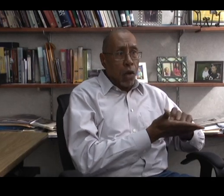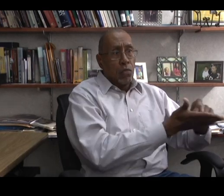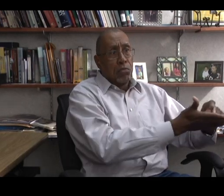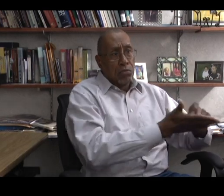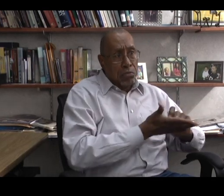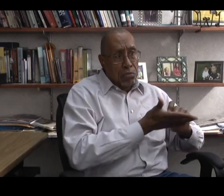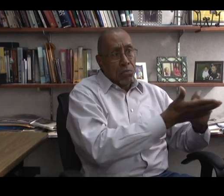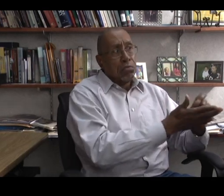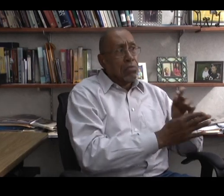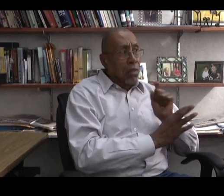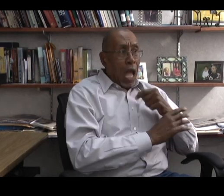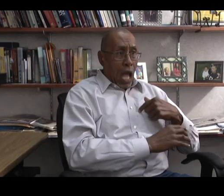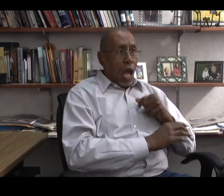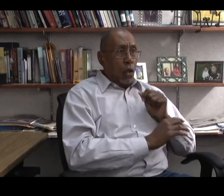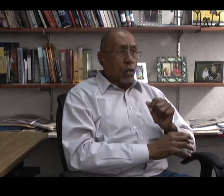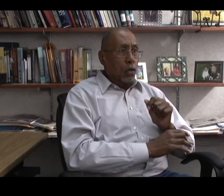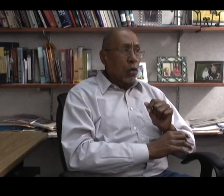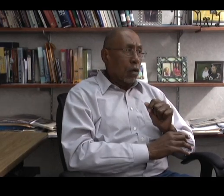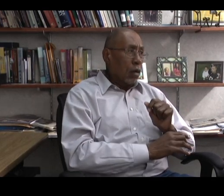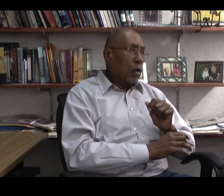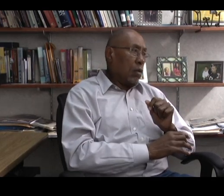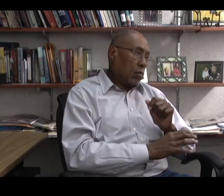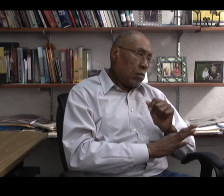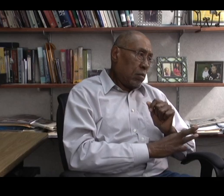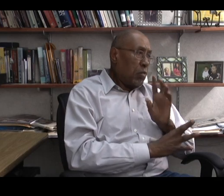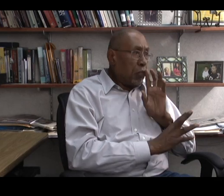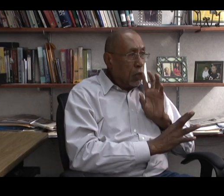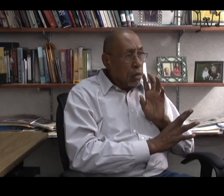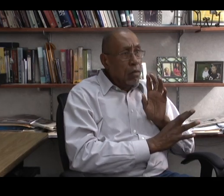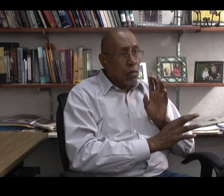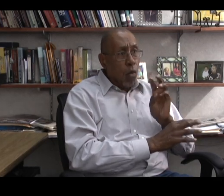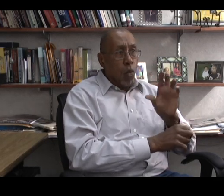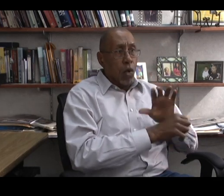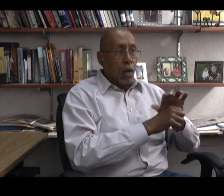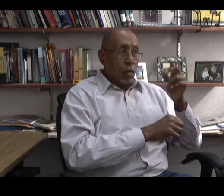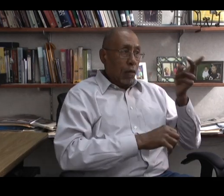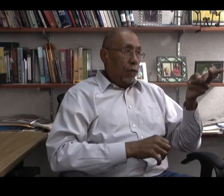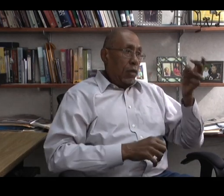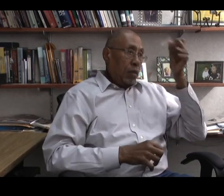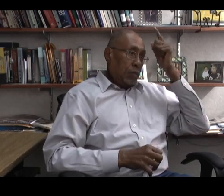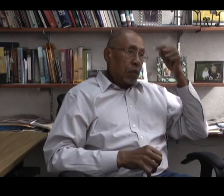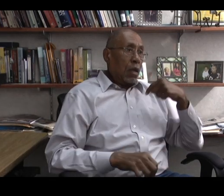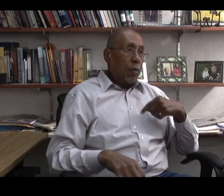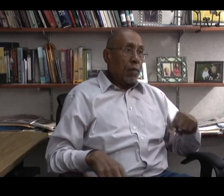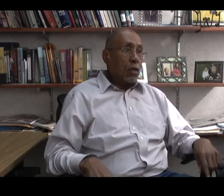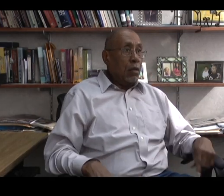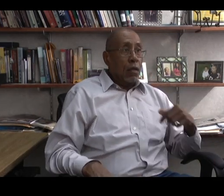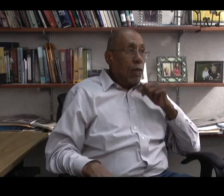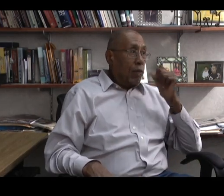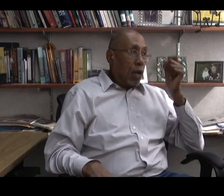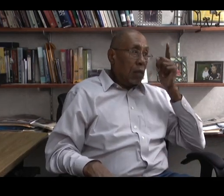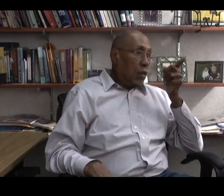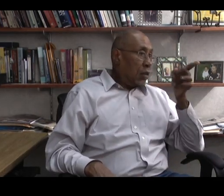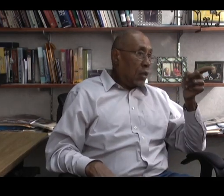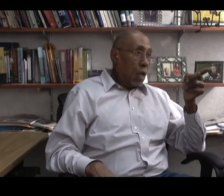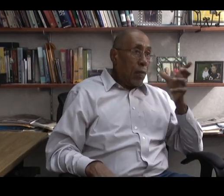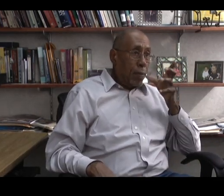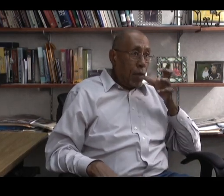wouldn't understand Mother's writing, but I could speak well enough with them to understand me. If I